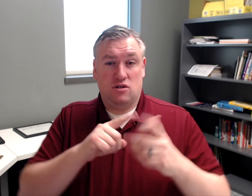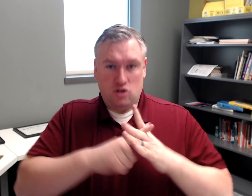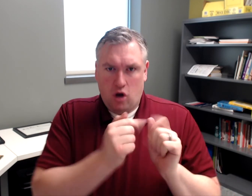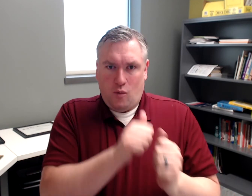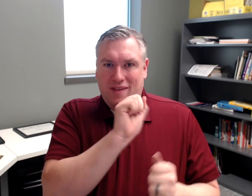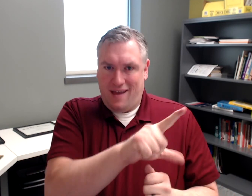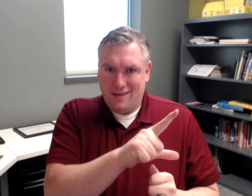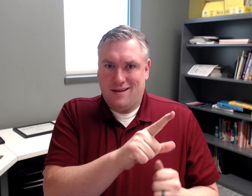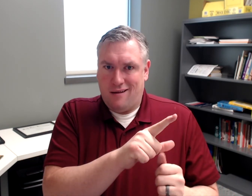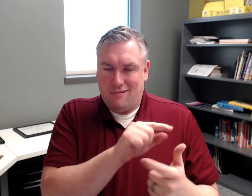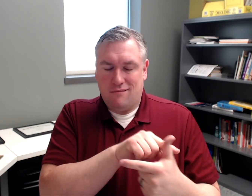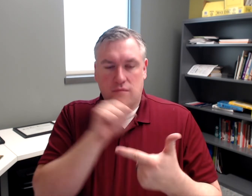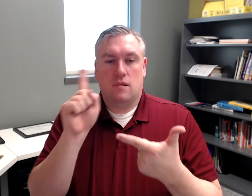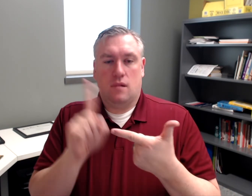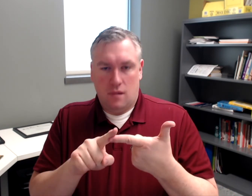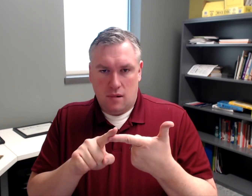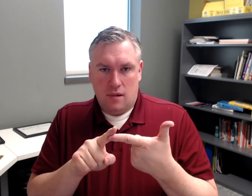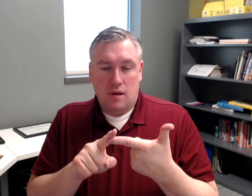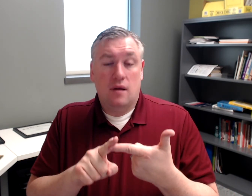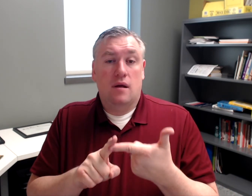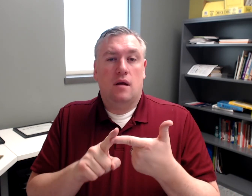foundation. Start with ASL.